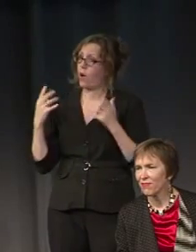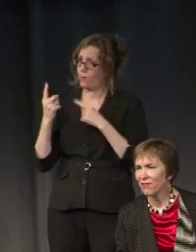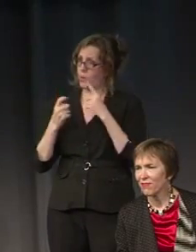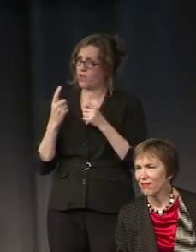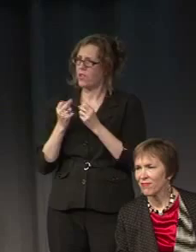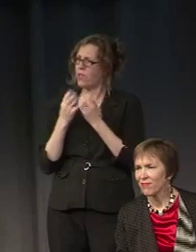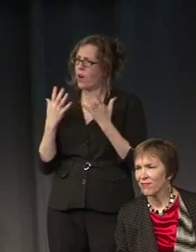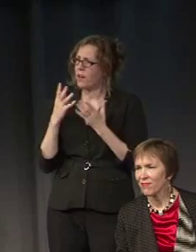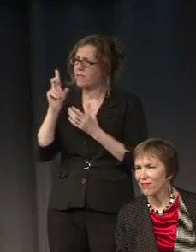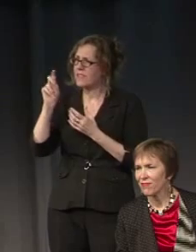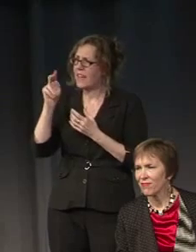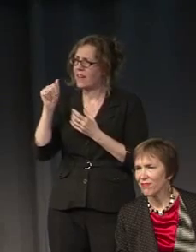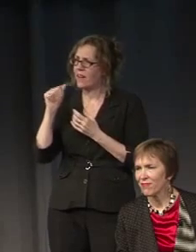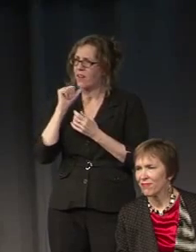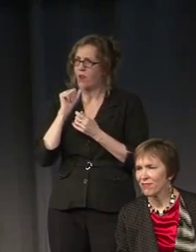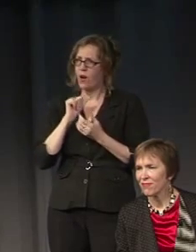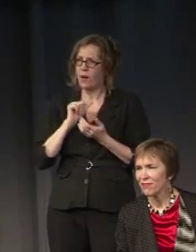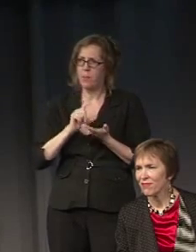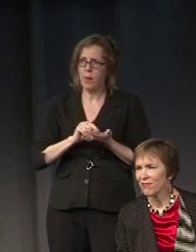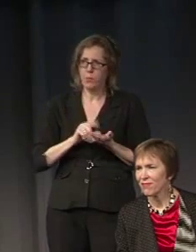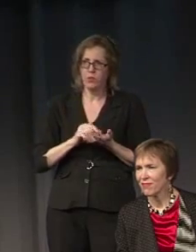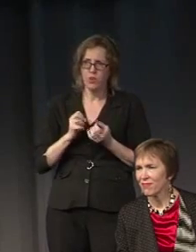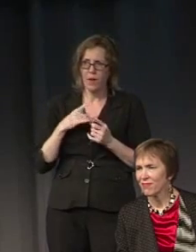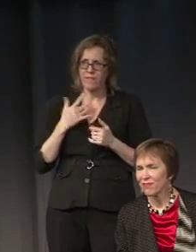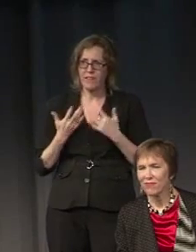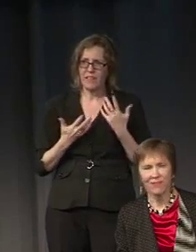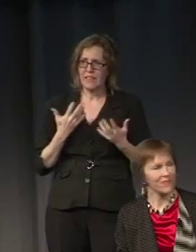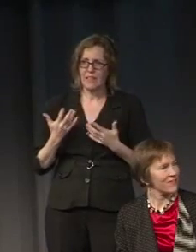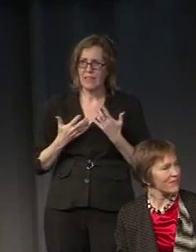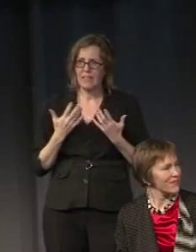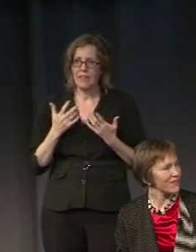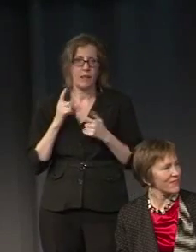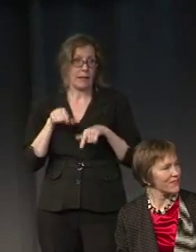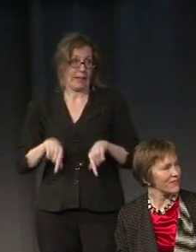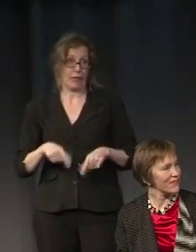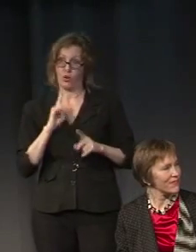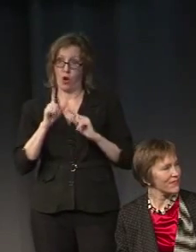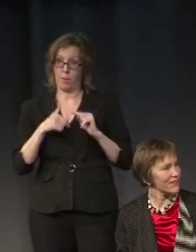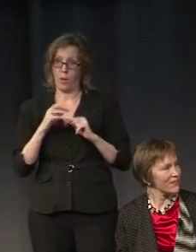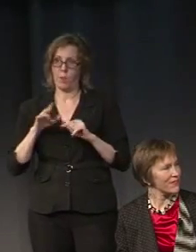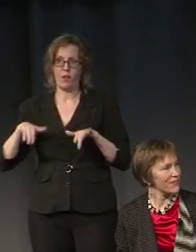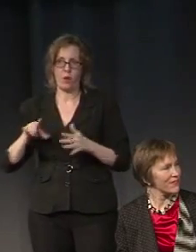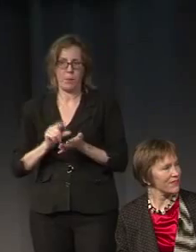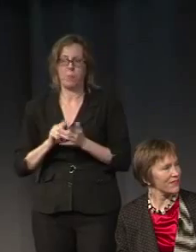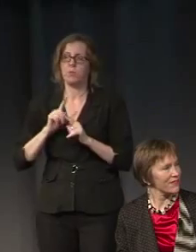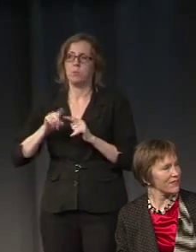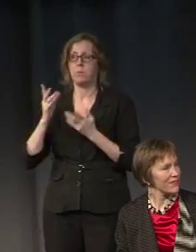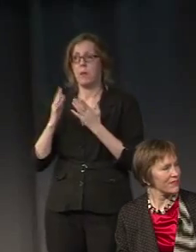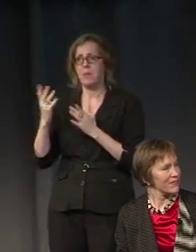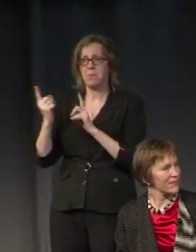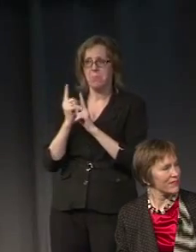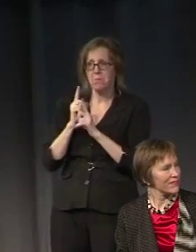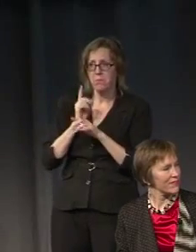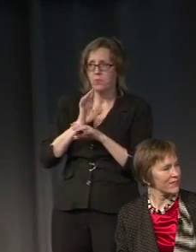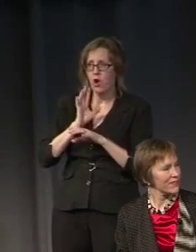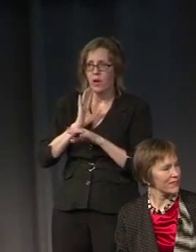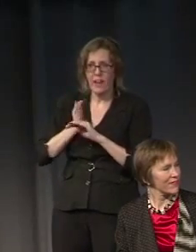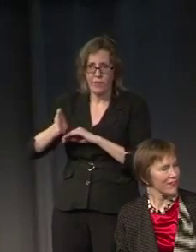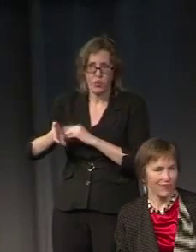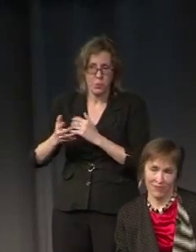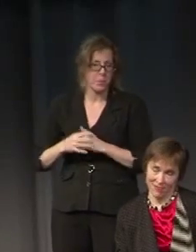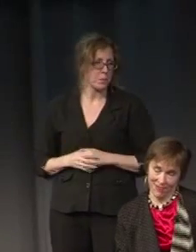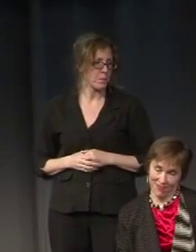feel a little like it's not worth talking about here. Can I ask Hubel a